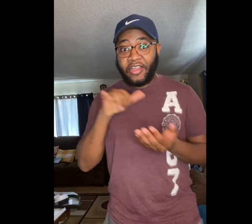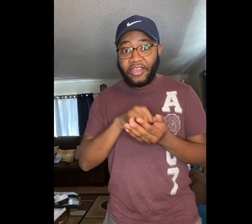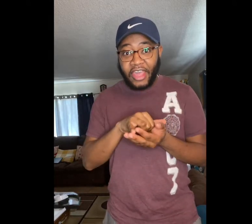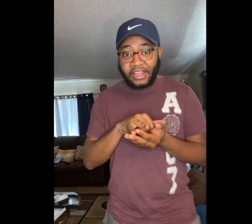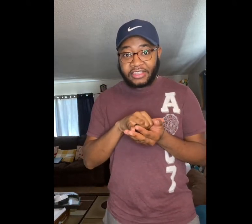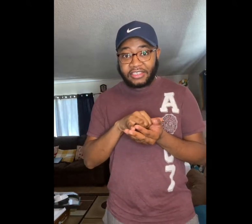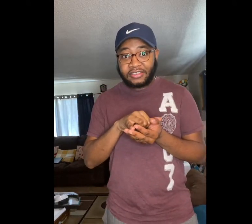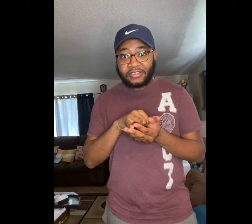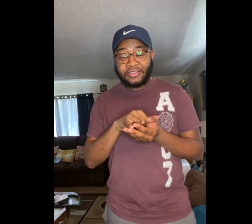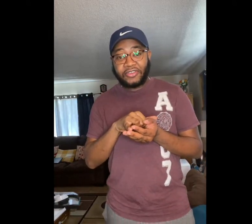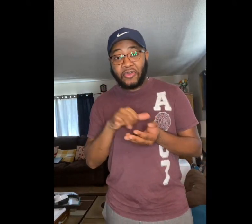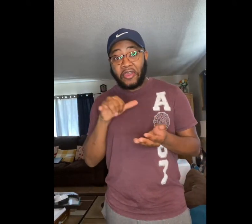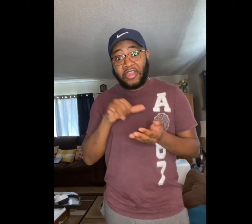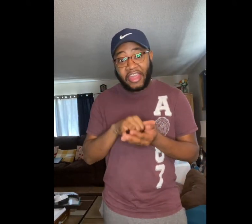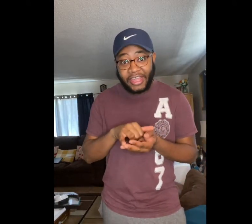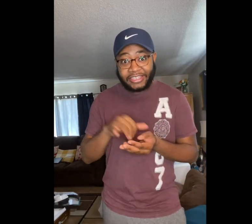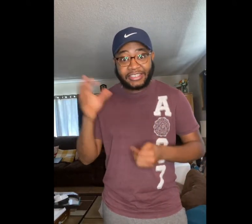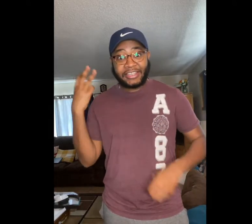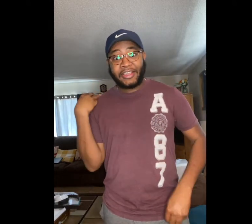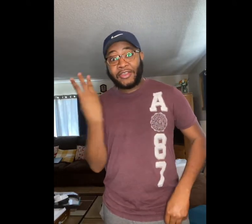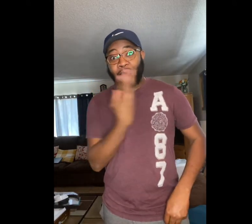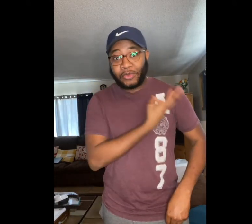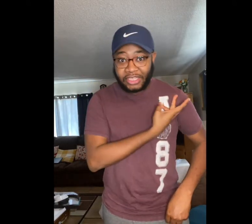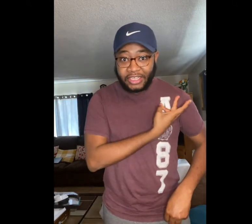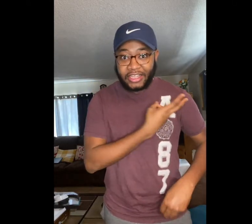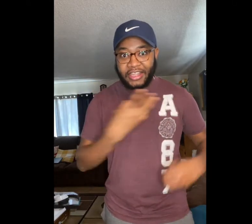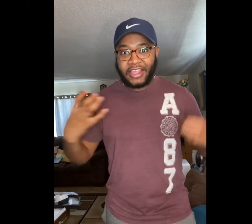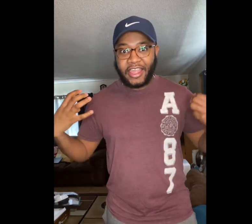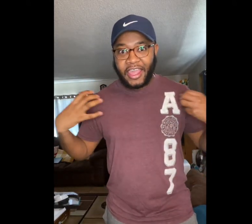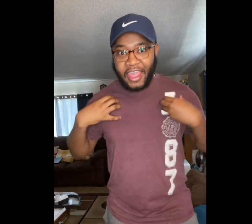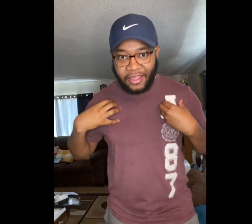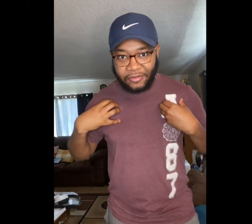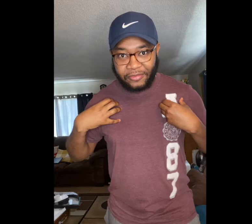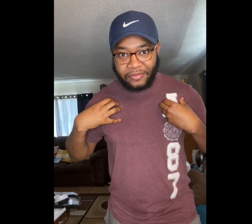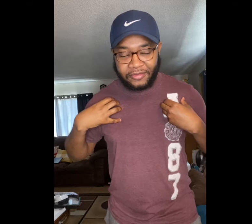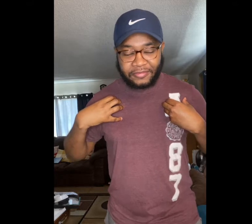that. Or that we have.